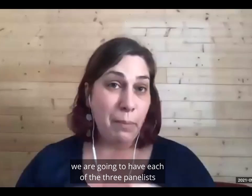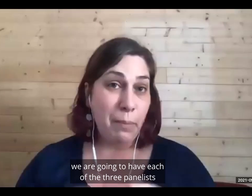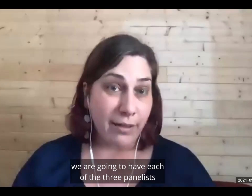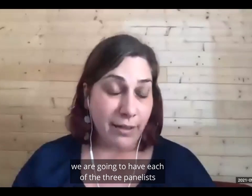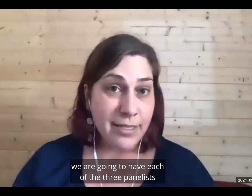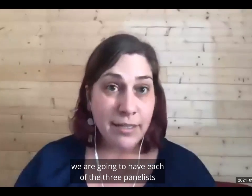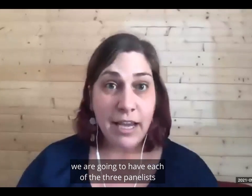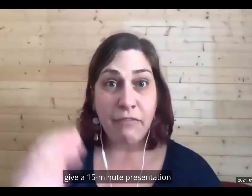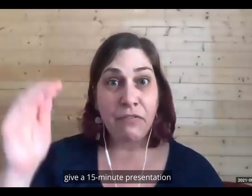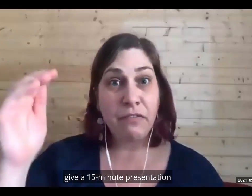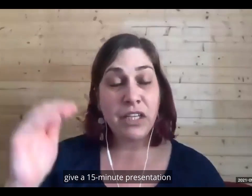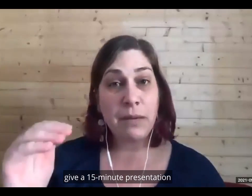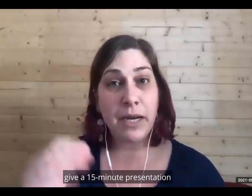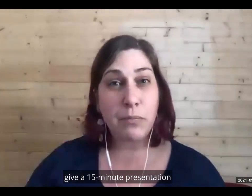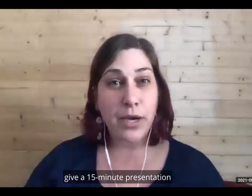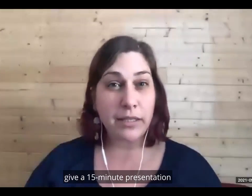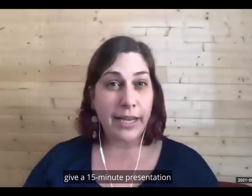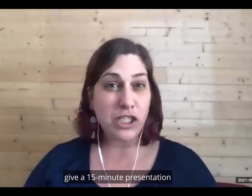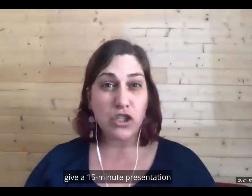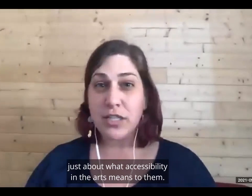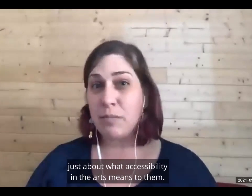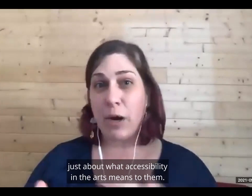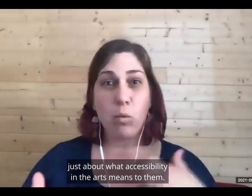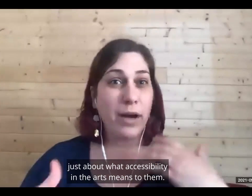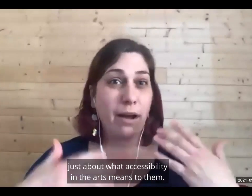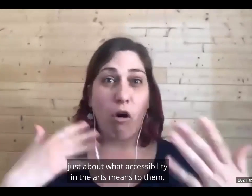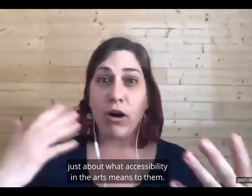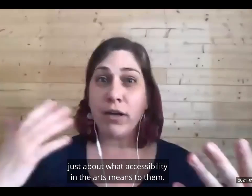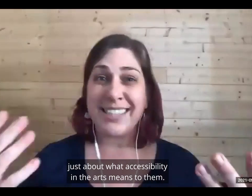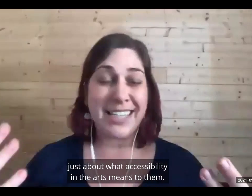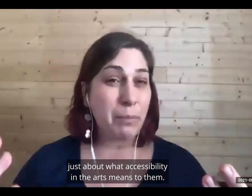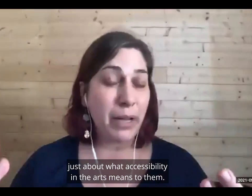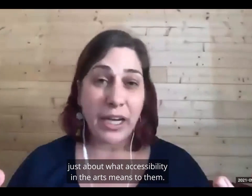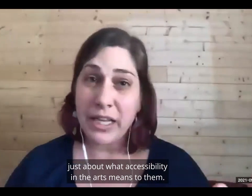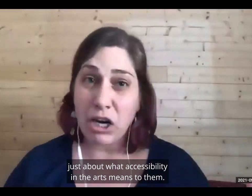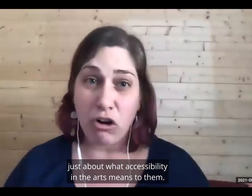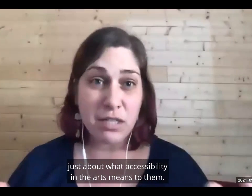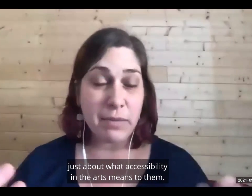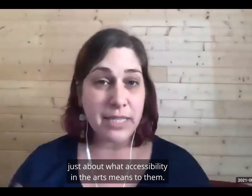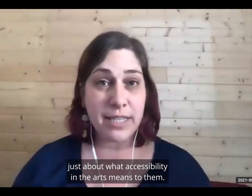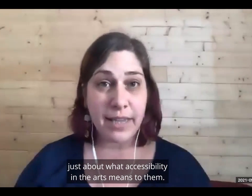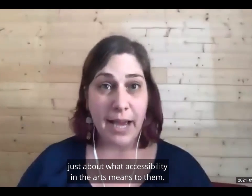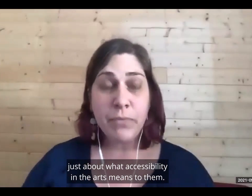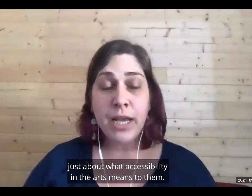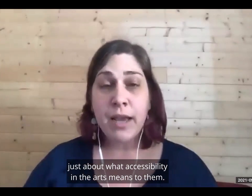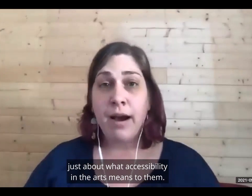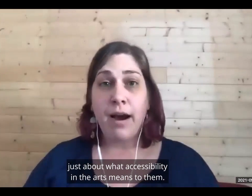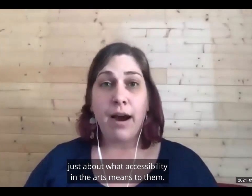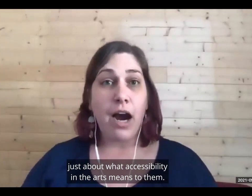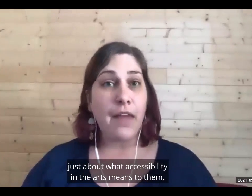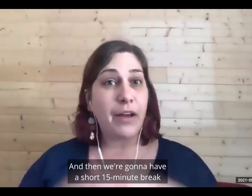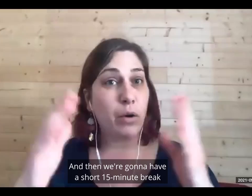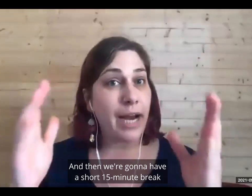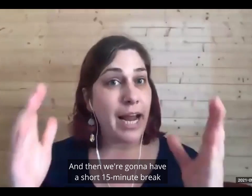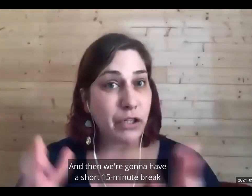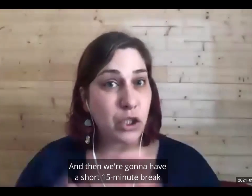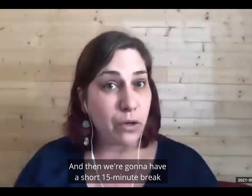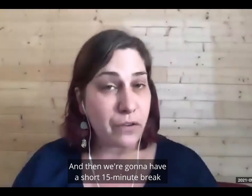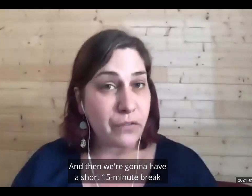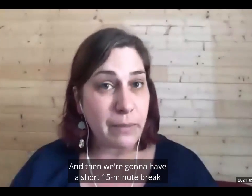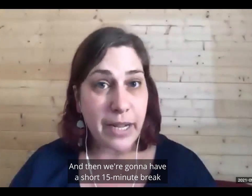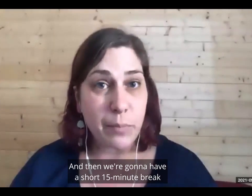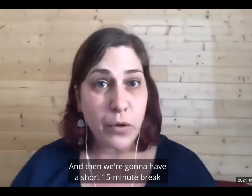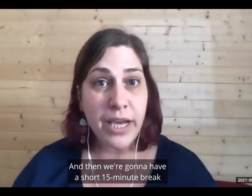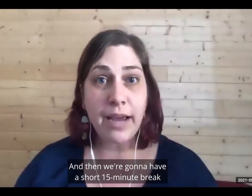of the 3 panelists give a 15-minute presentation just about what art accessibility in the arts means to them. And then we're going to have a